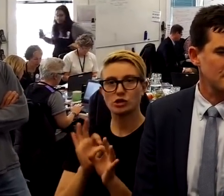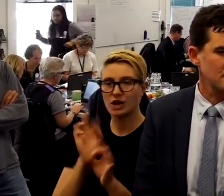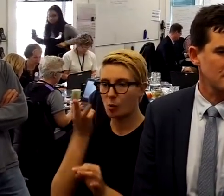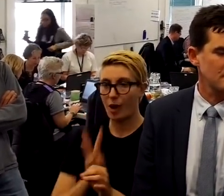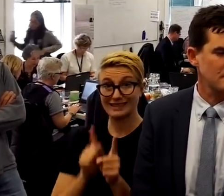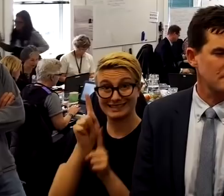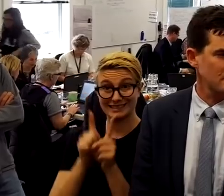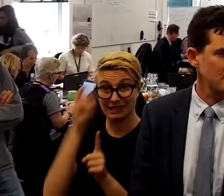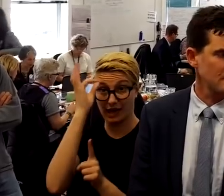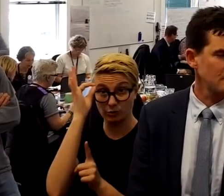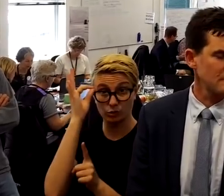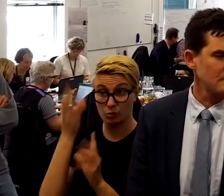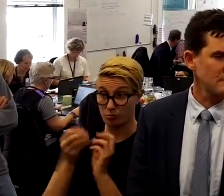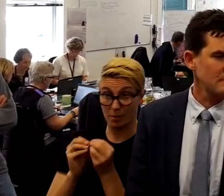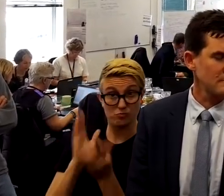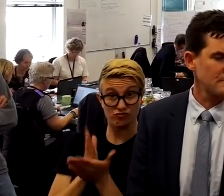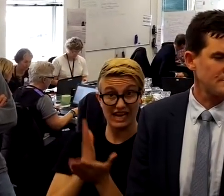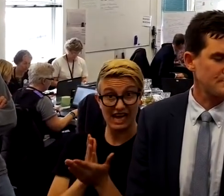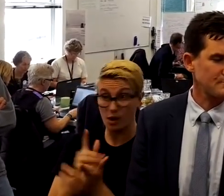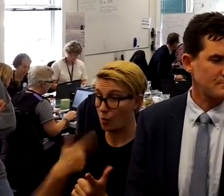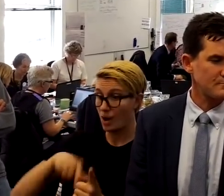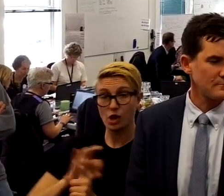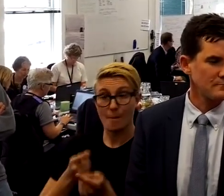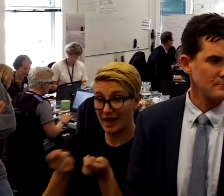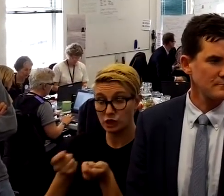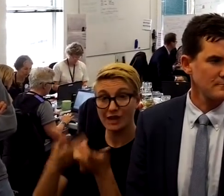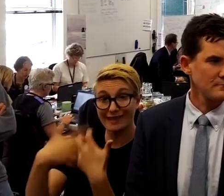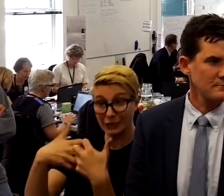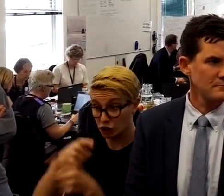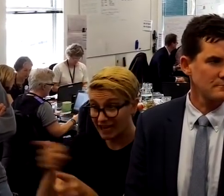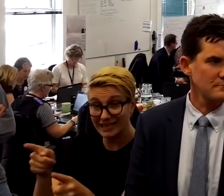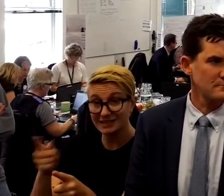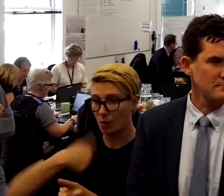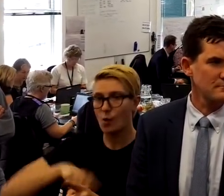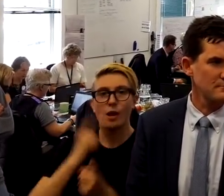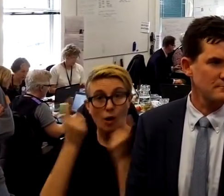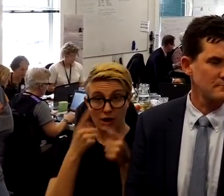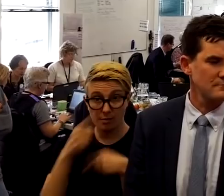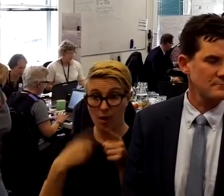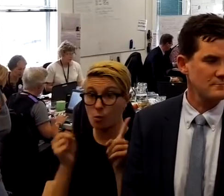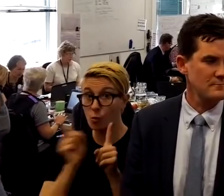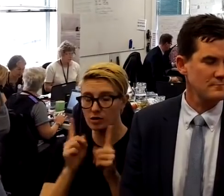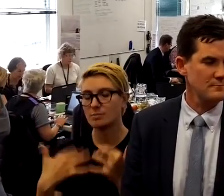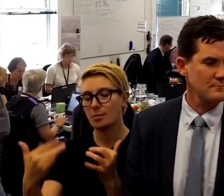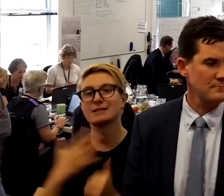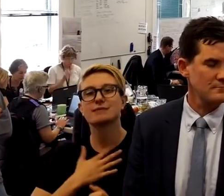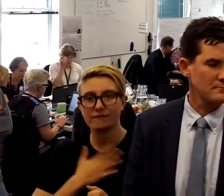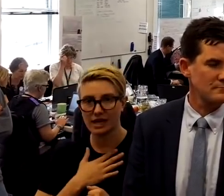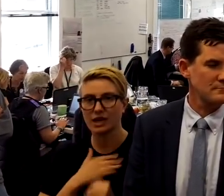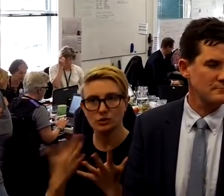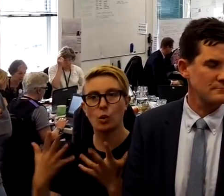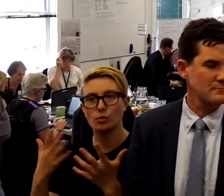this is public safety, as Justin said. So it's very important that we get that distinction. But be that as it may,